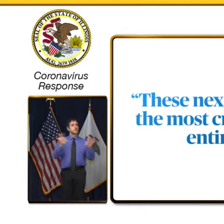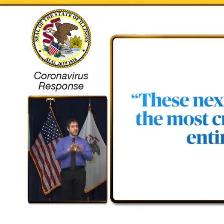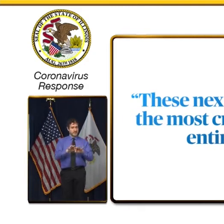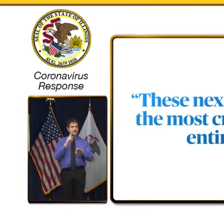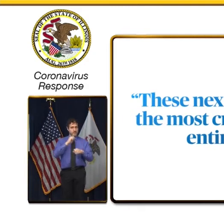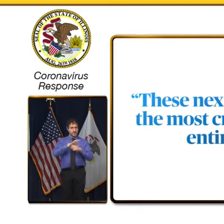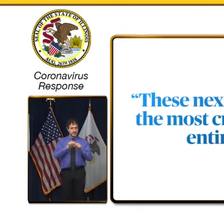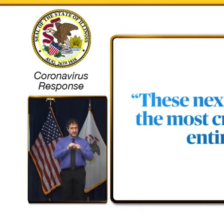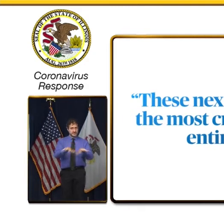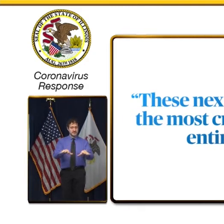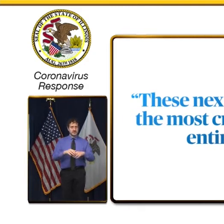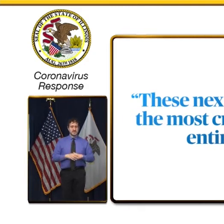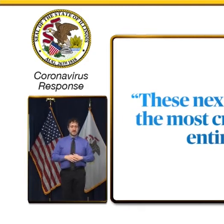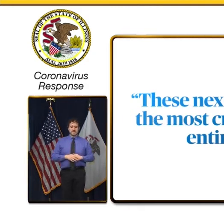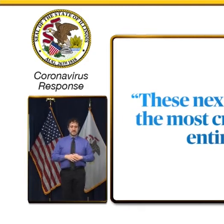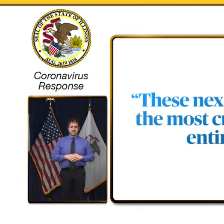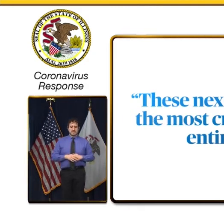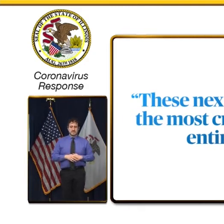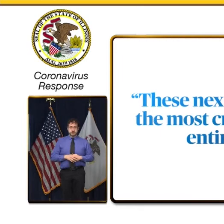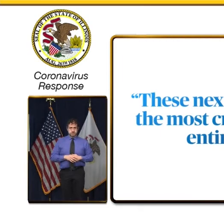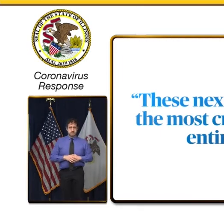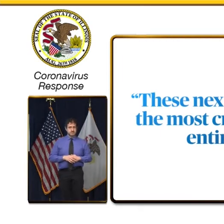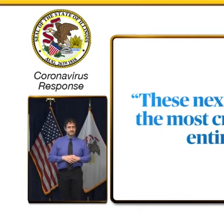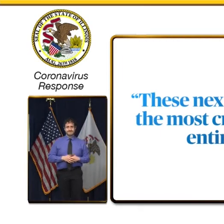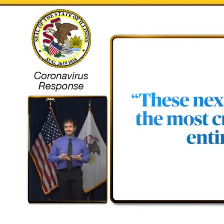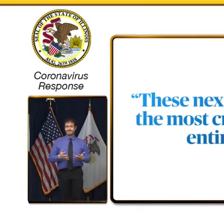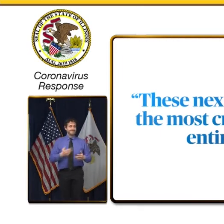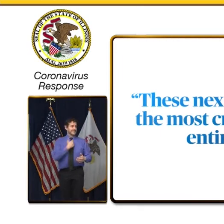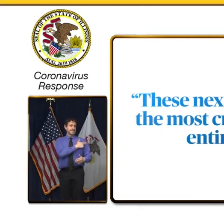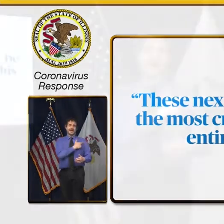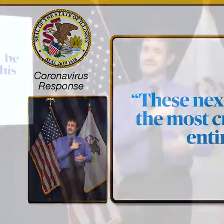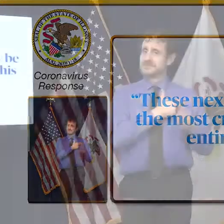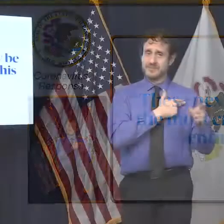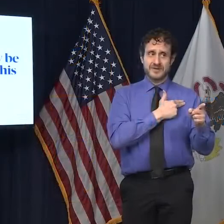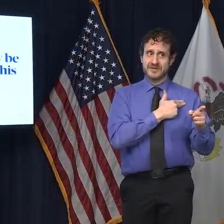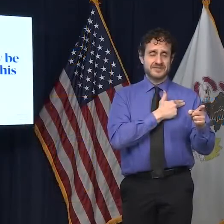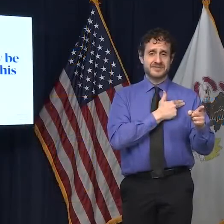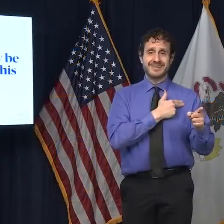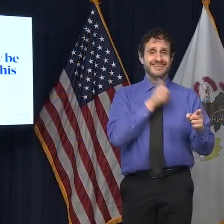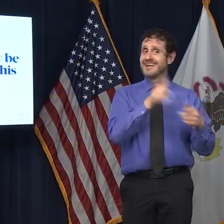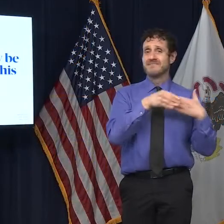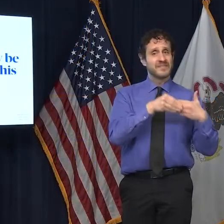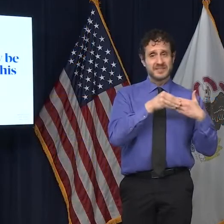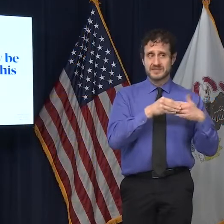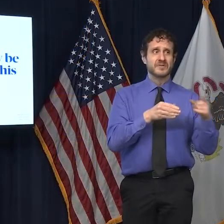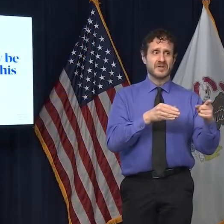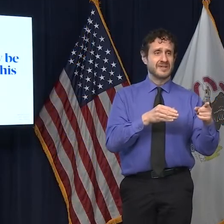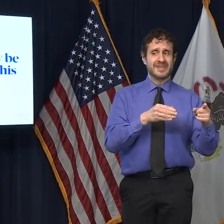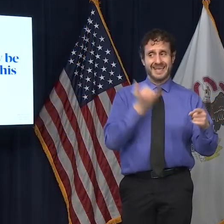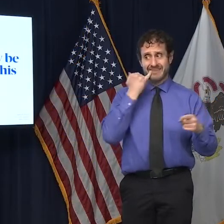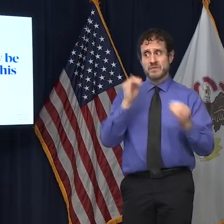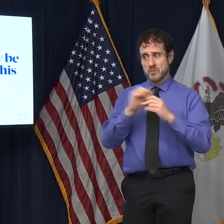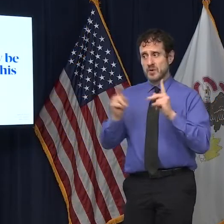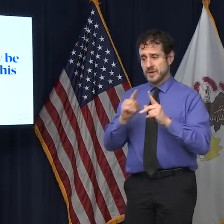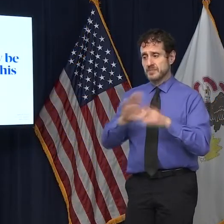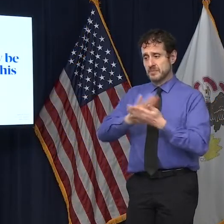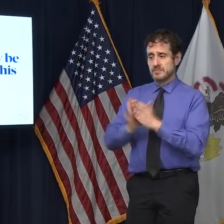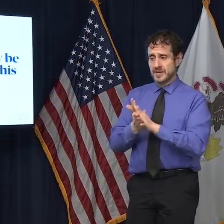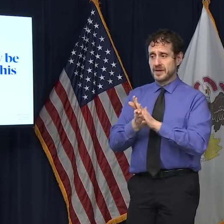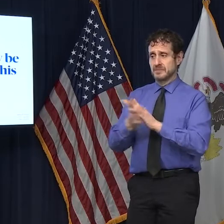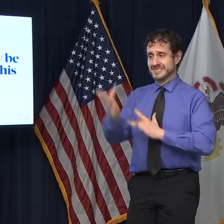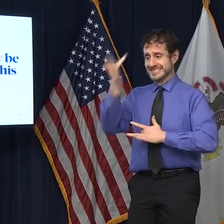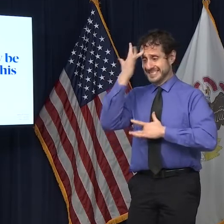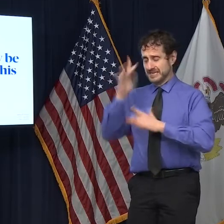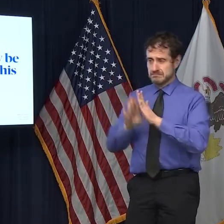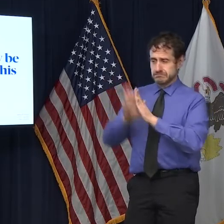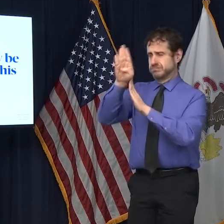We quite literally have very limited leeway in our hospital systems to manage another surge. So